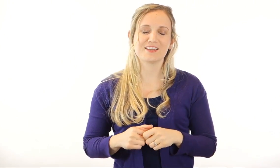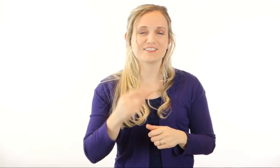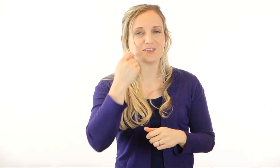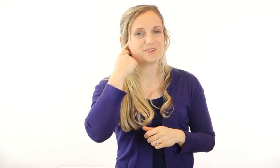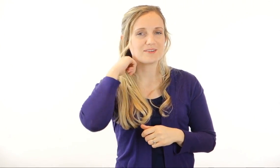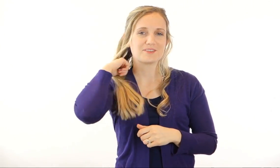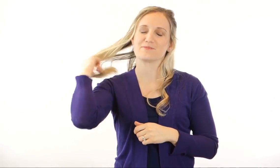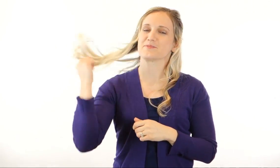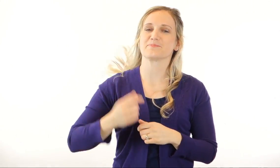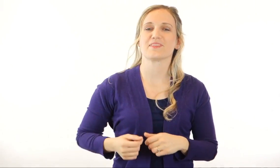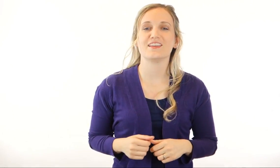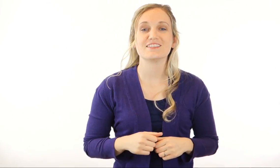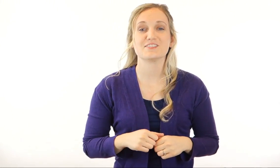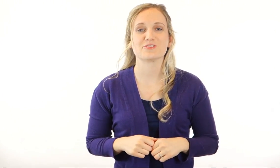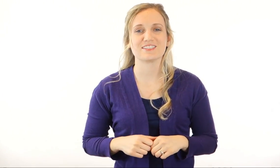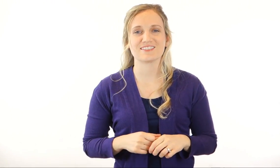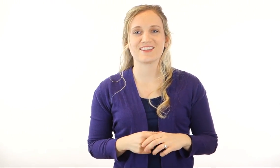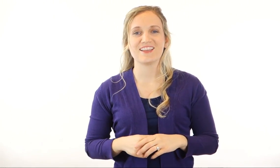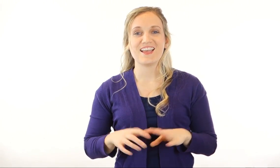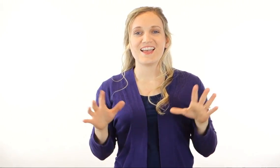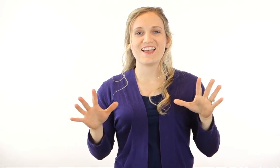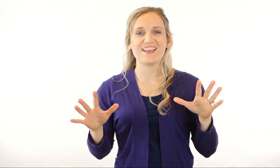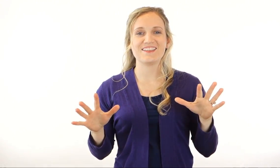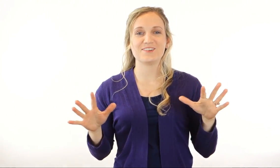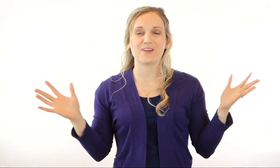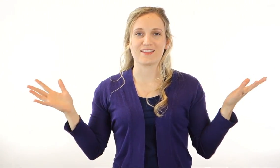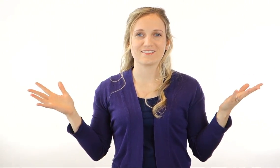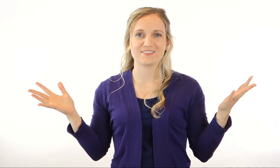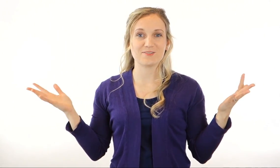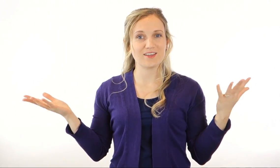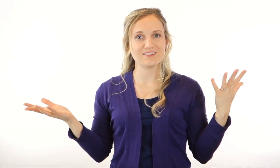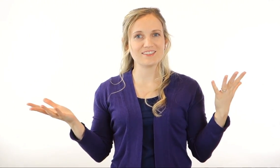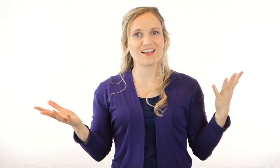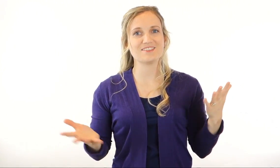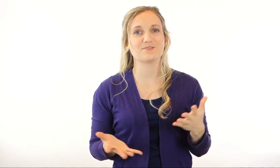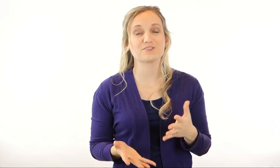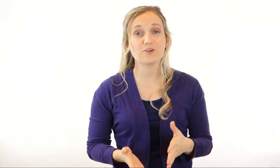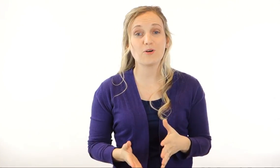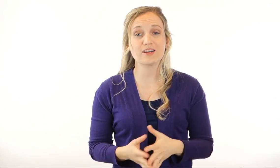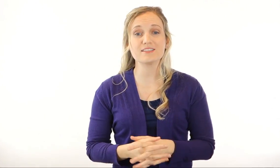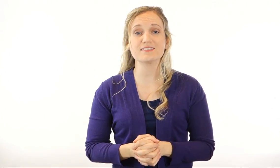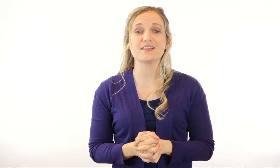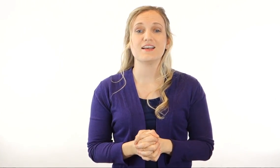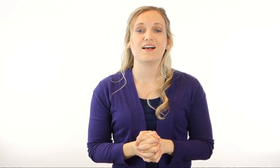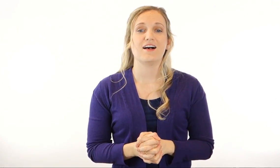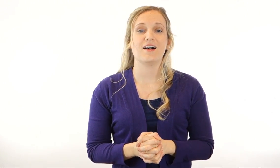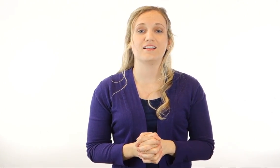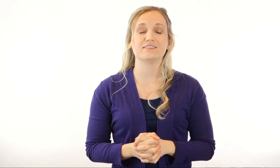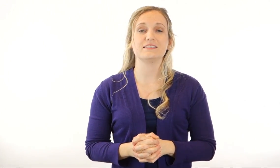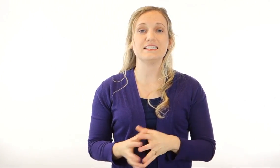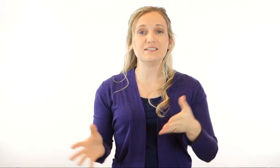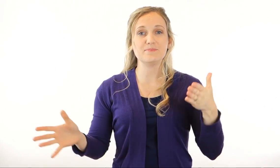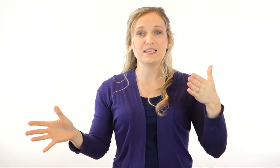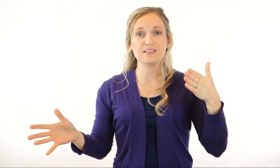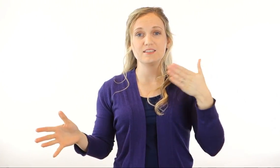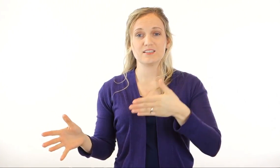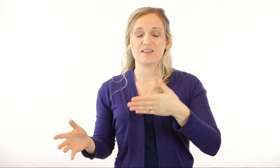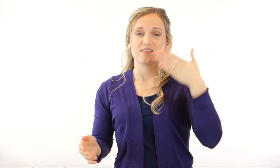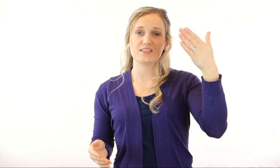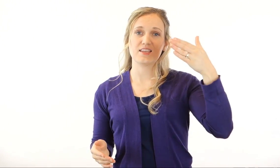to know where that one came from. It's an interesting sign. And okay, so there's that. So here's the chorus. Lead me. This